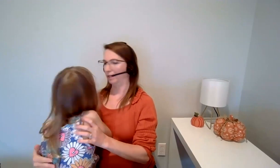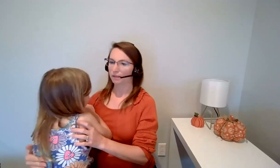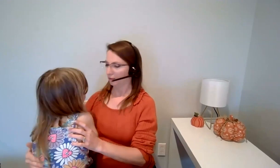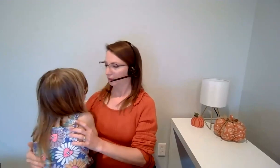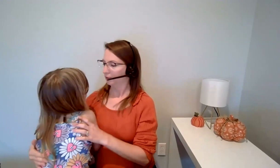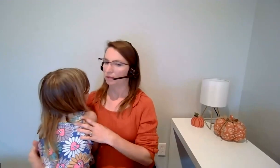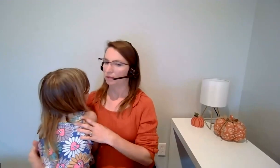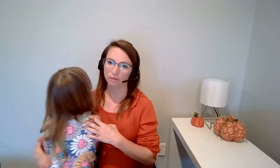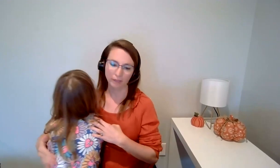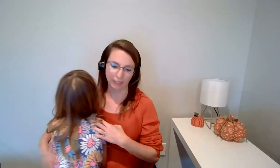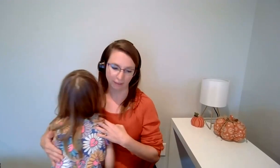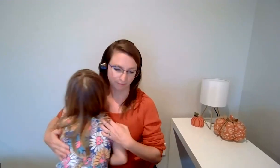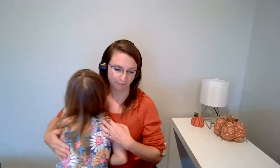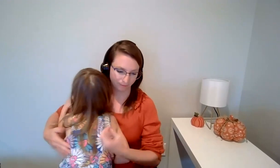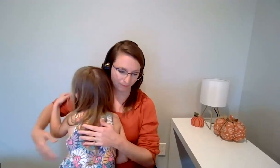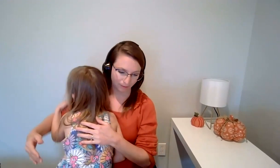Okay. You're okay.